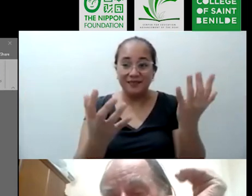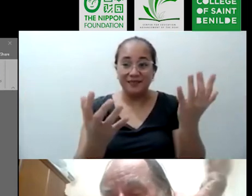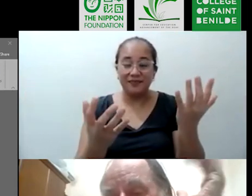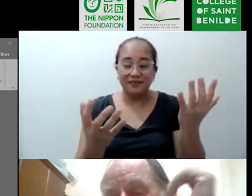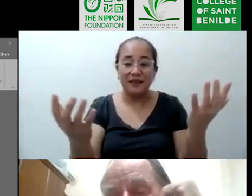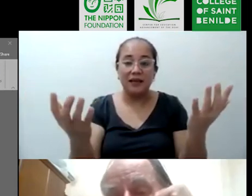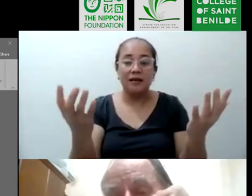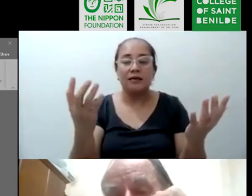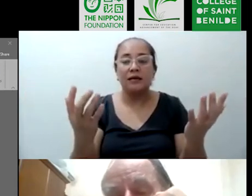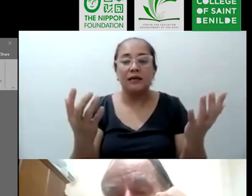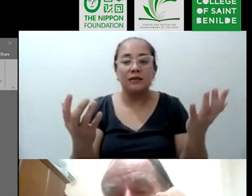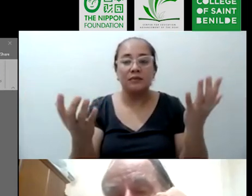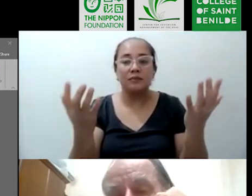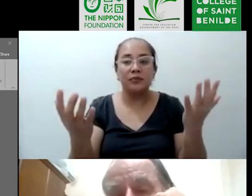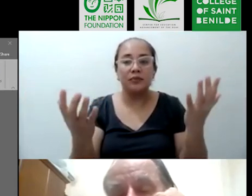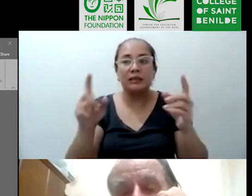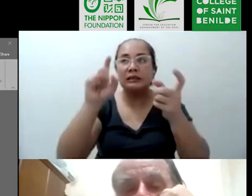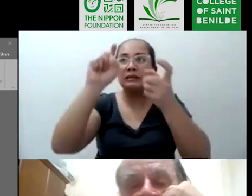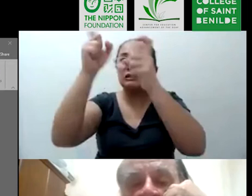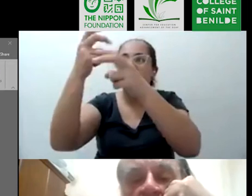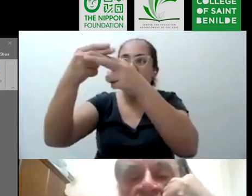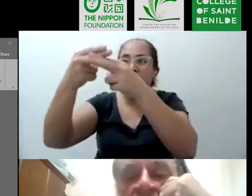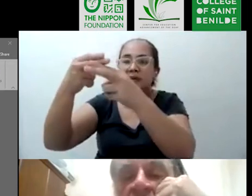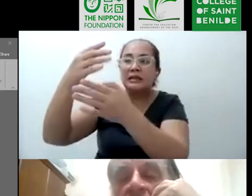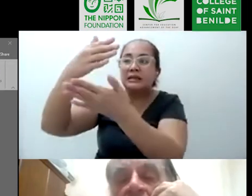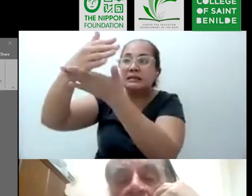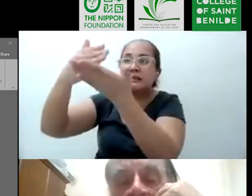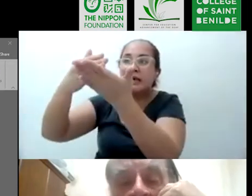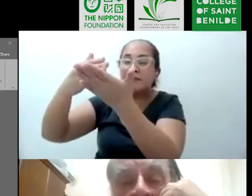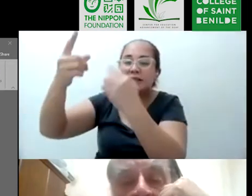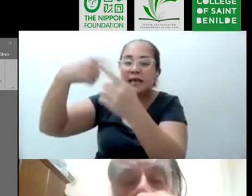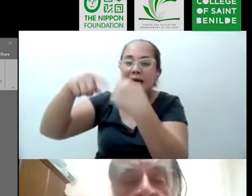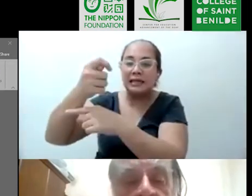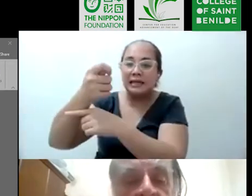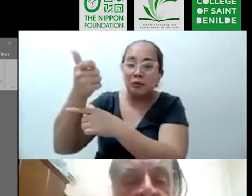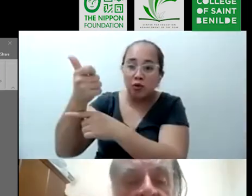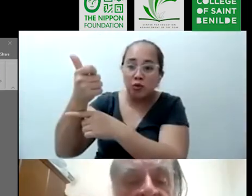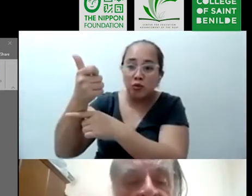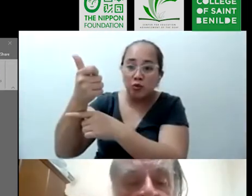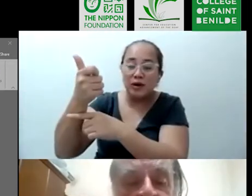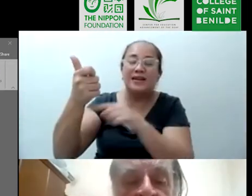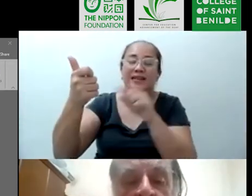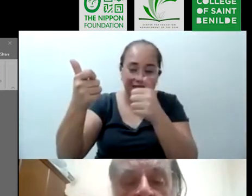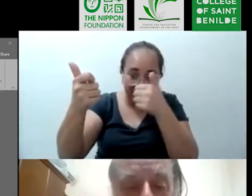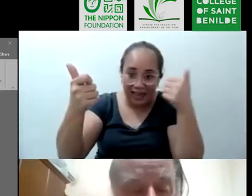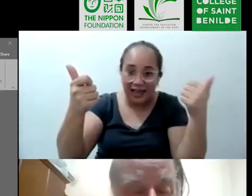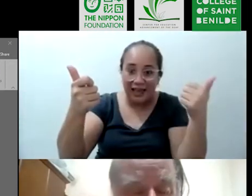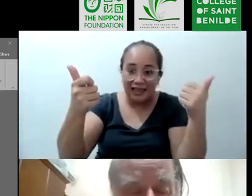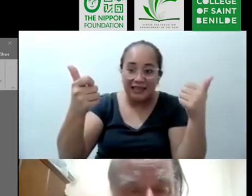maybe change the name to something like some signs removed, and then take out